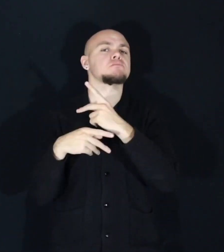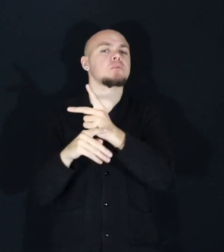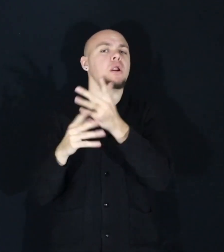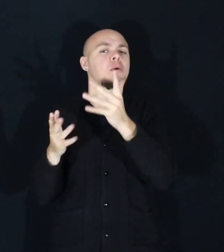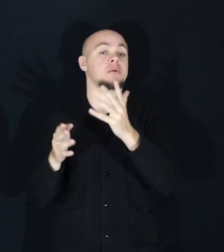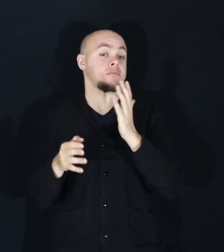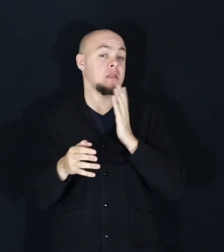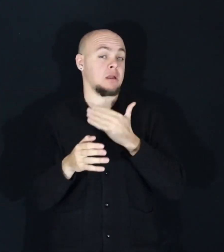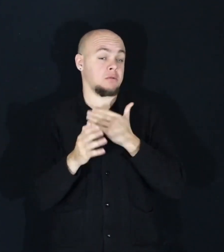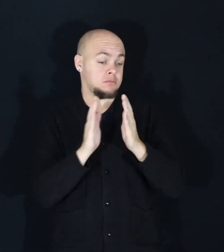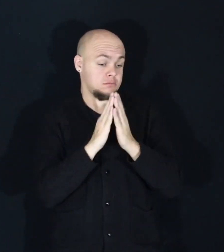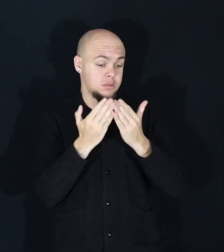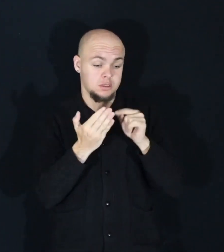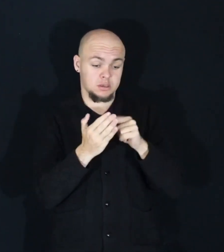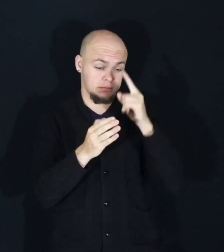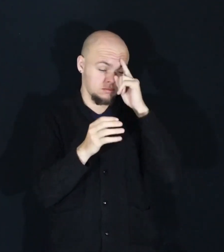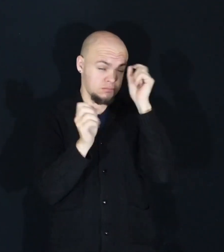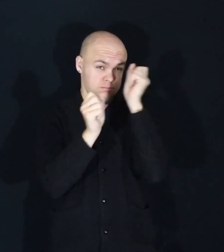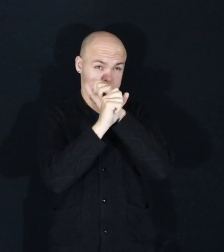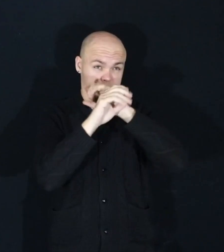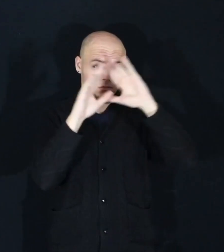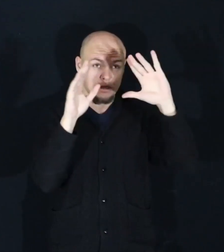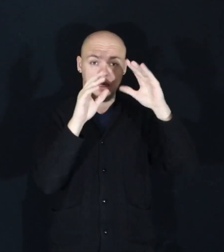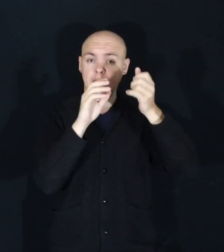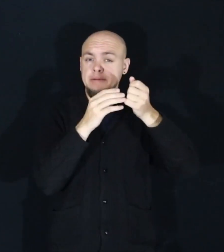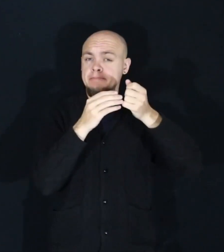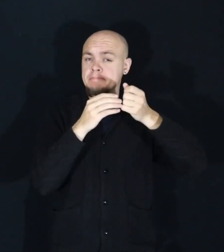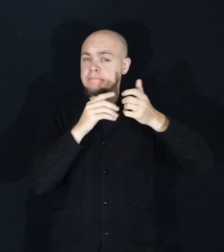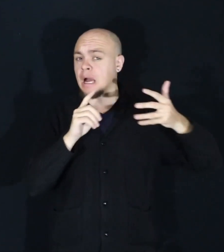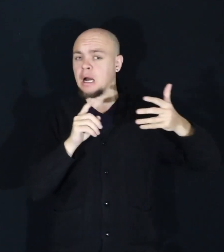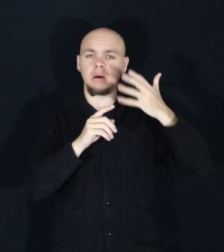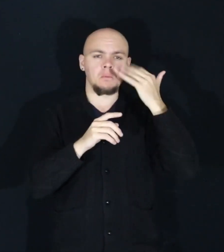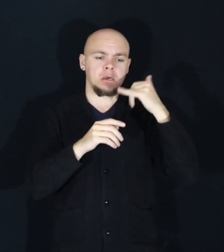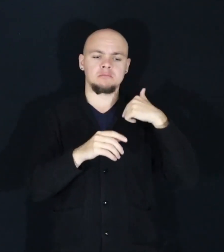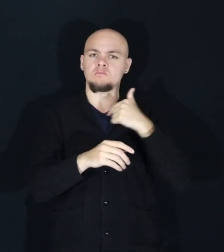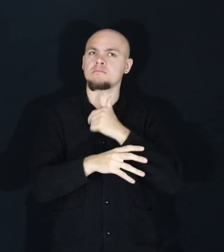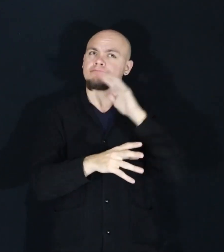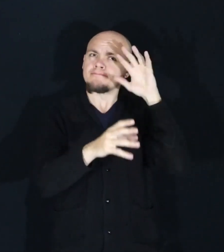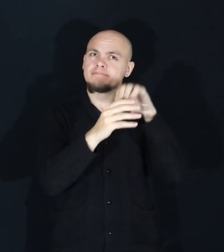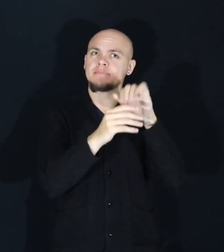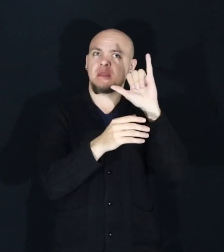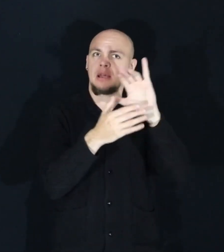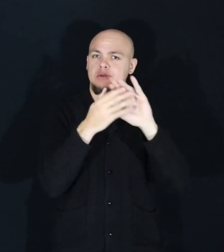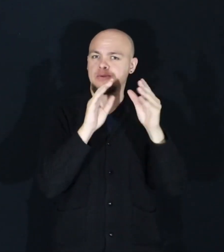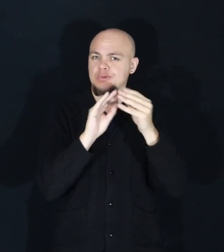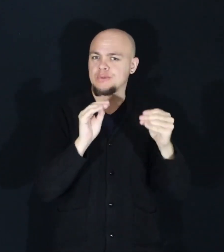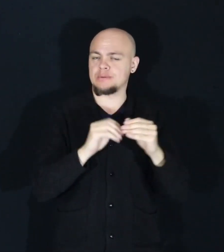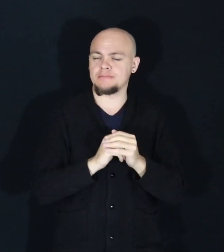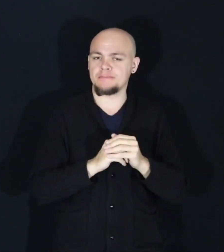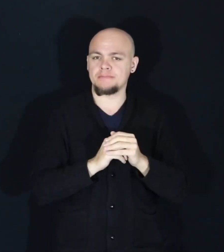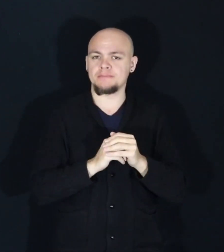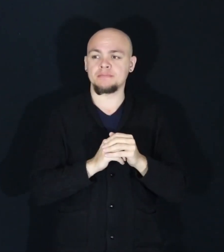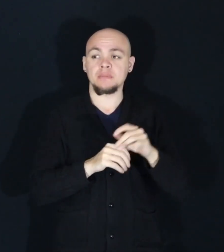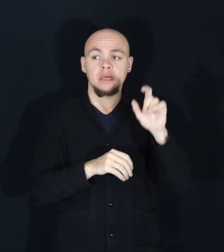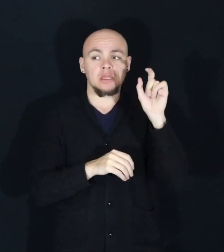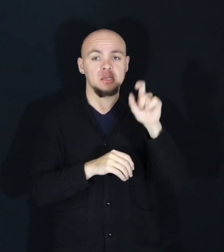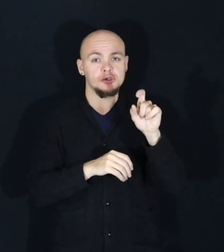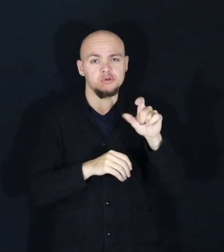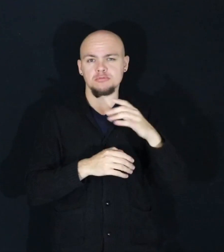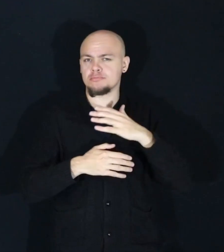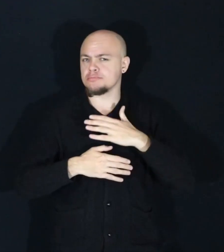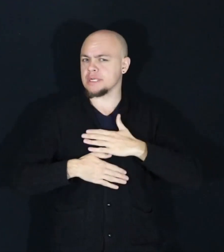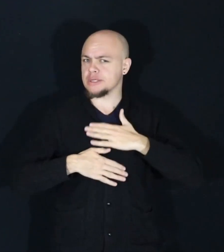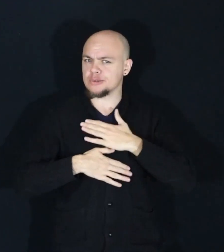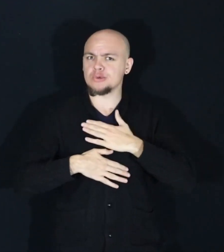our imagination further because we actually become a part of the story. They are meant to be and should be enjoyed, and